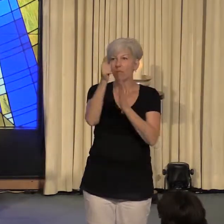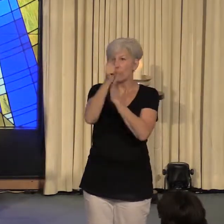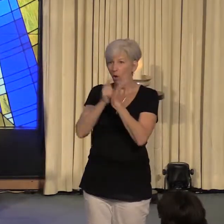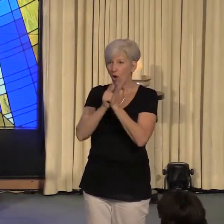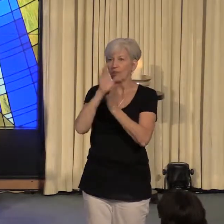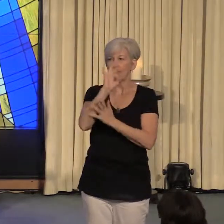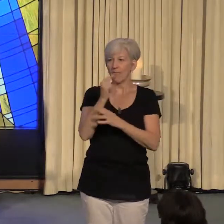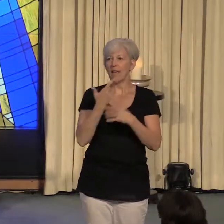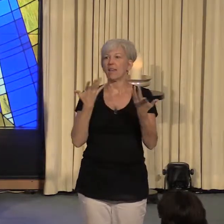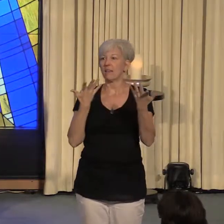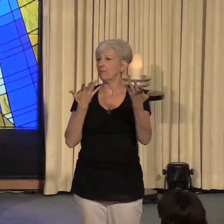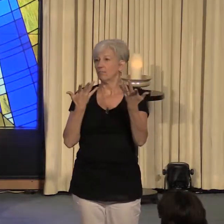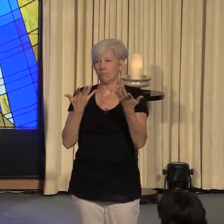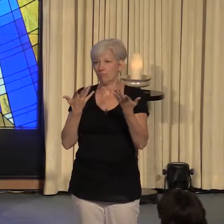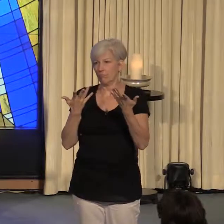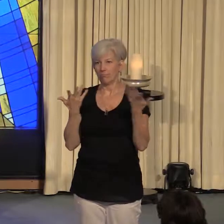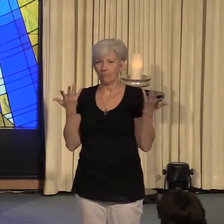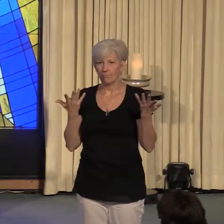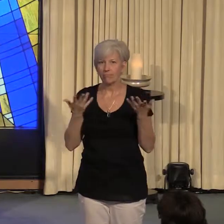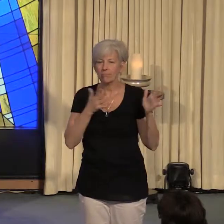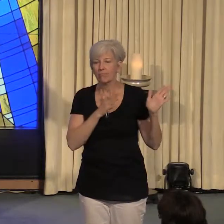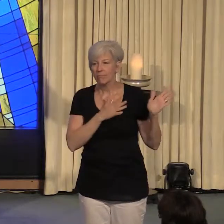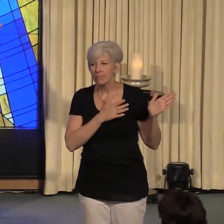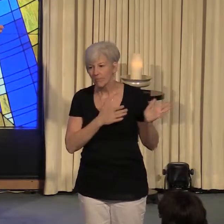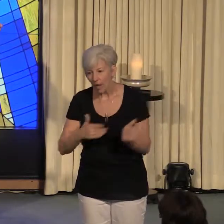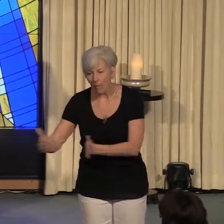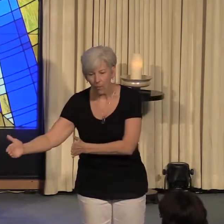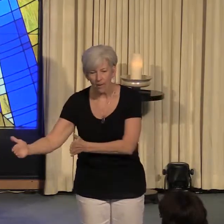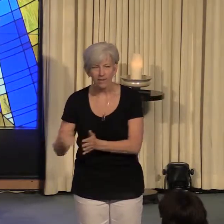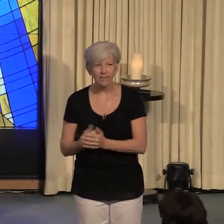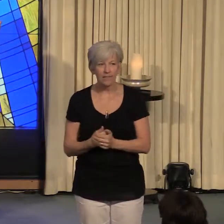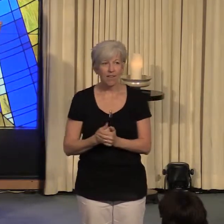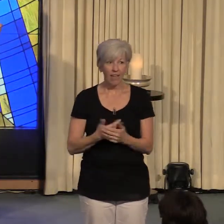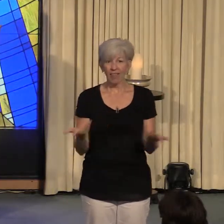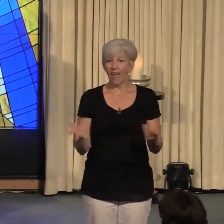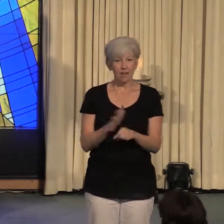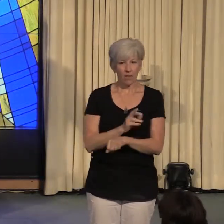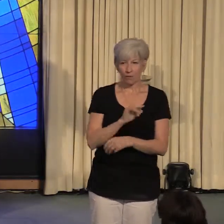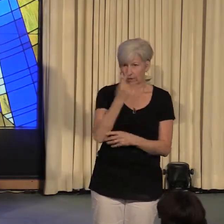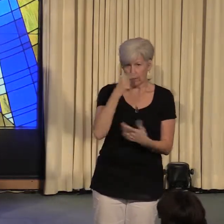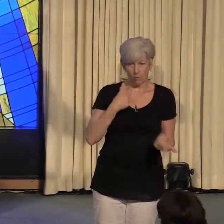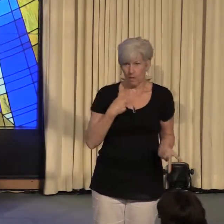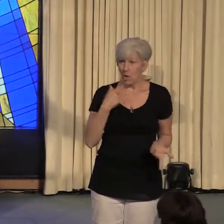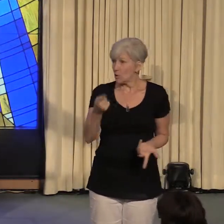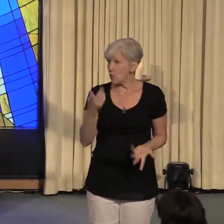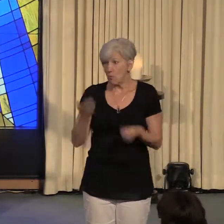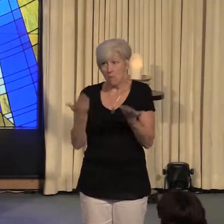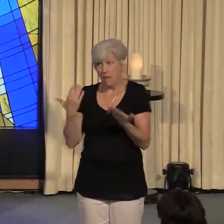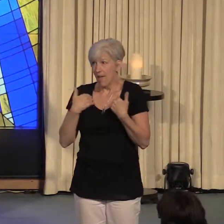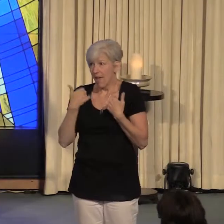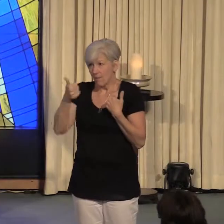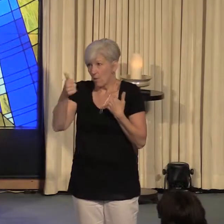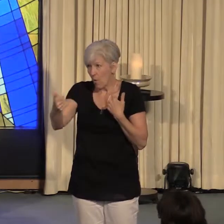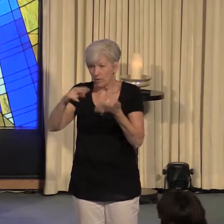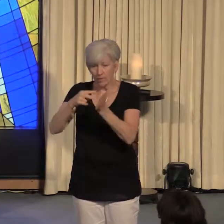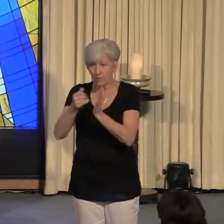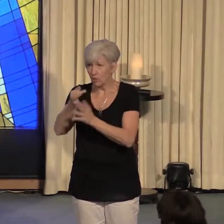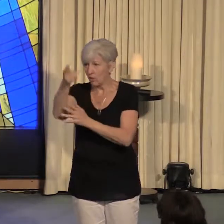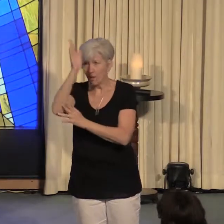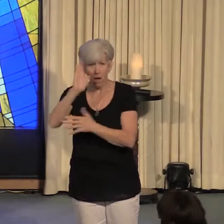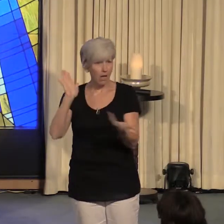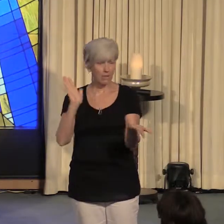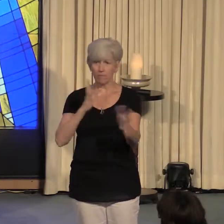operates. That pretty much covers it for me. You may have your own definition of God, and if you do, right on, And if you're looking